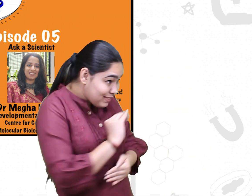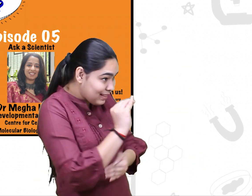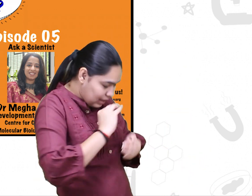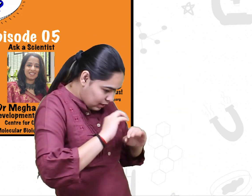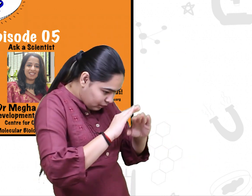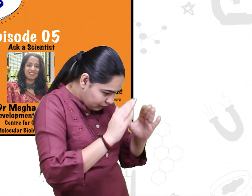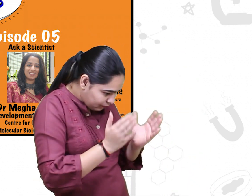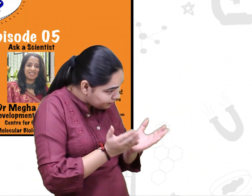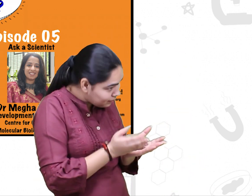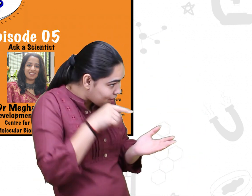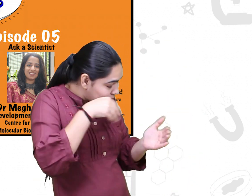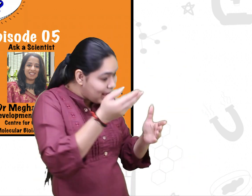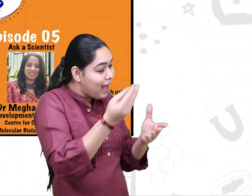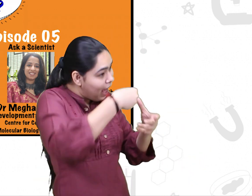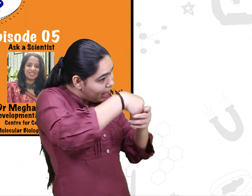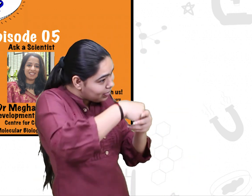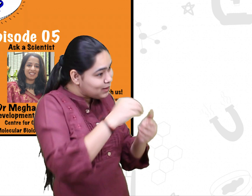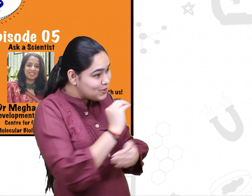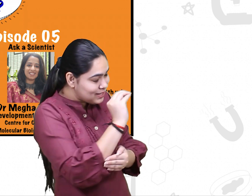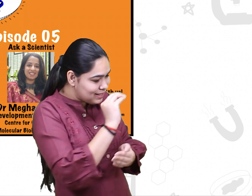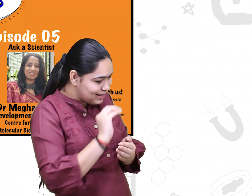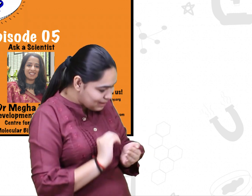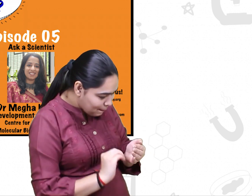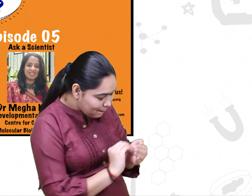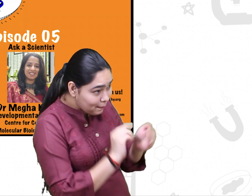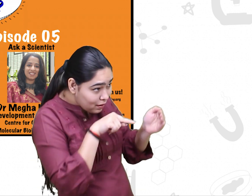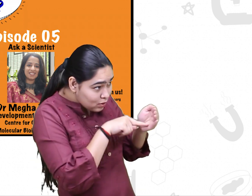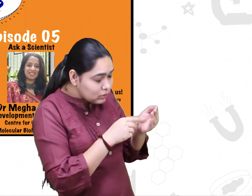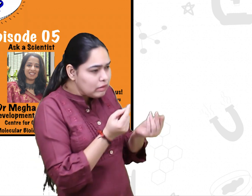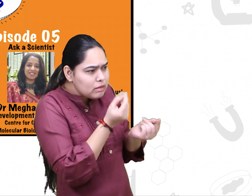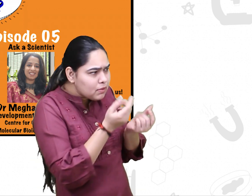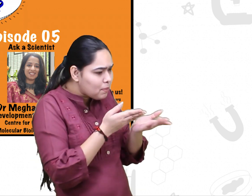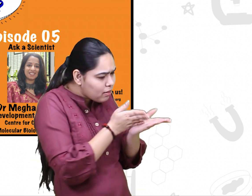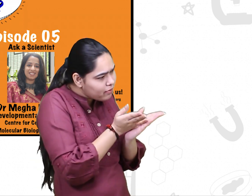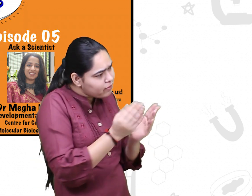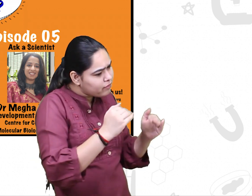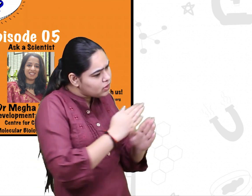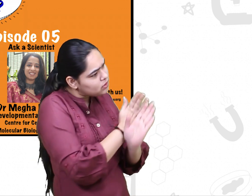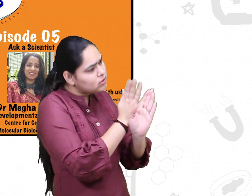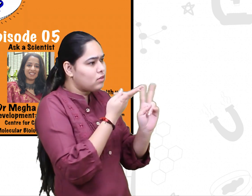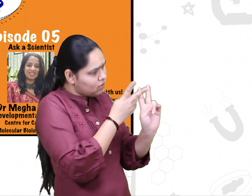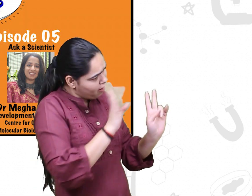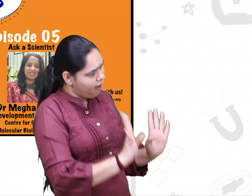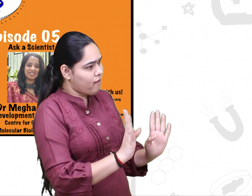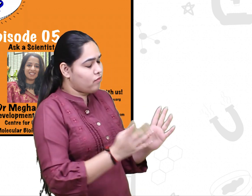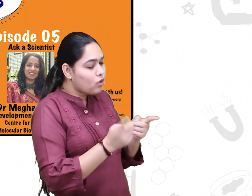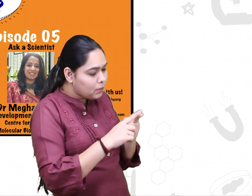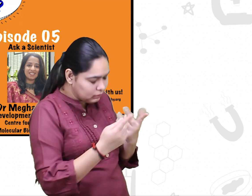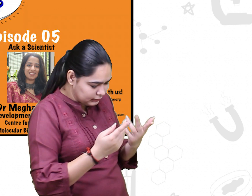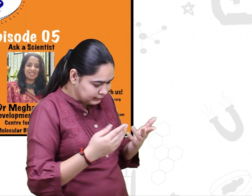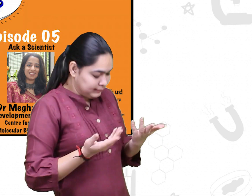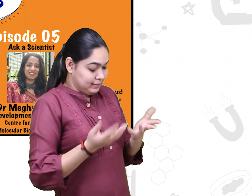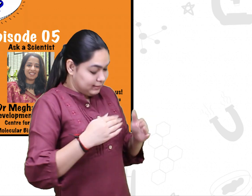embryos, and they found some exciting information there. Oh, tell me more. So, when a snake